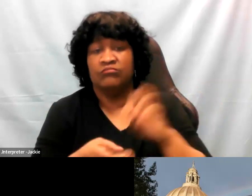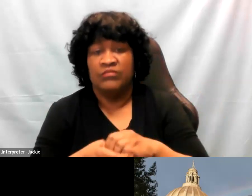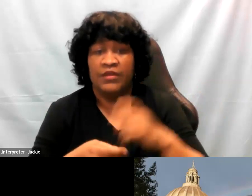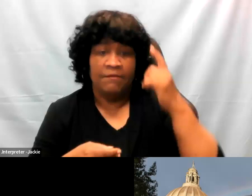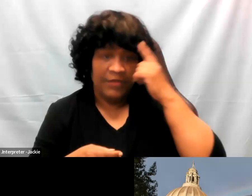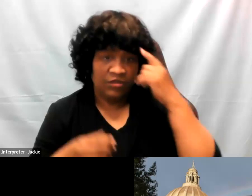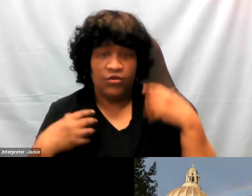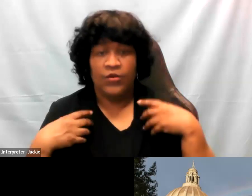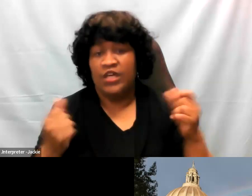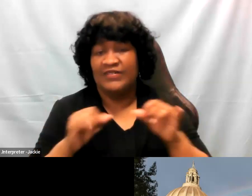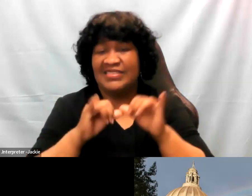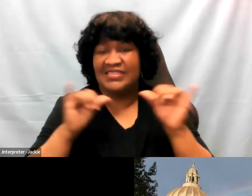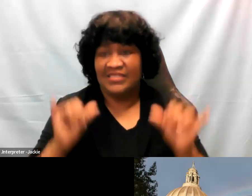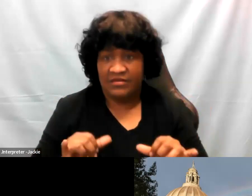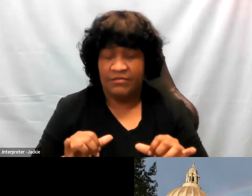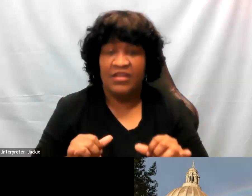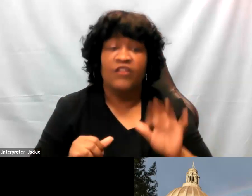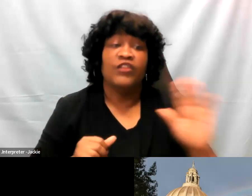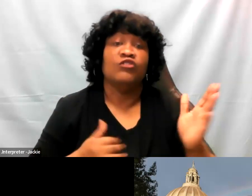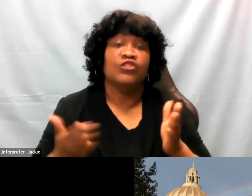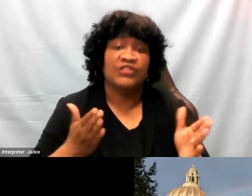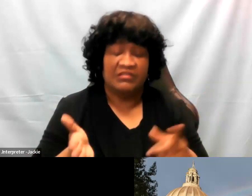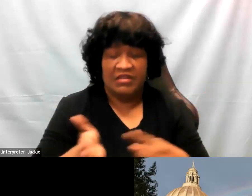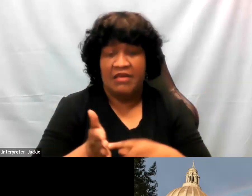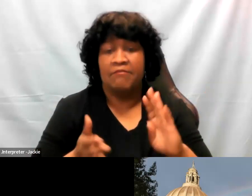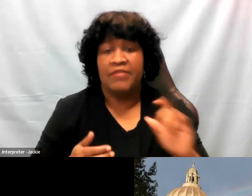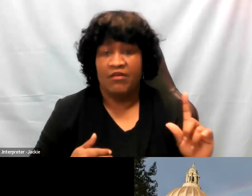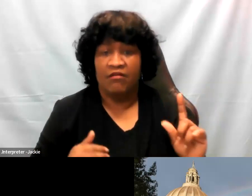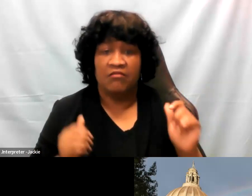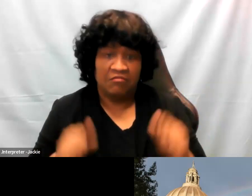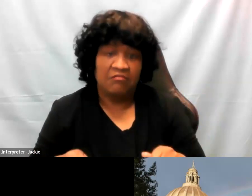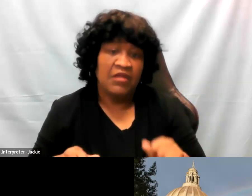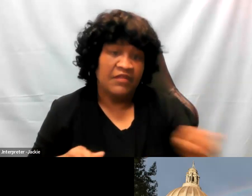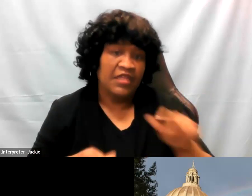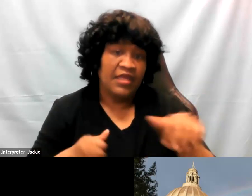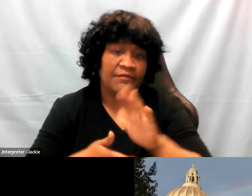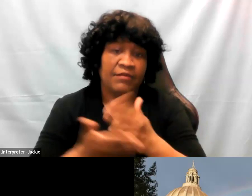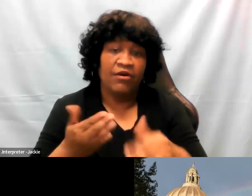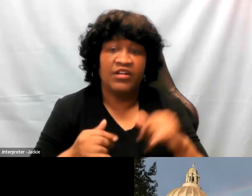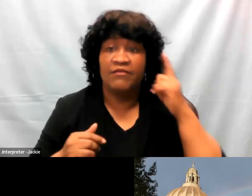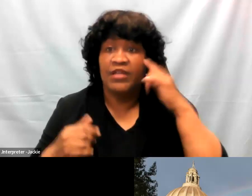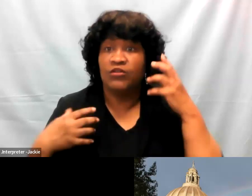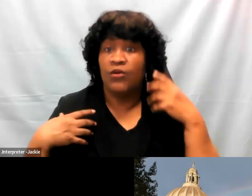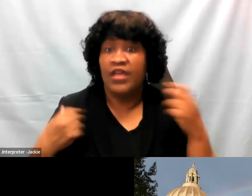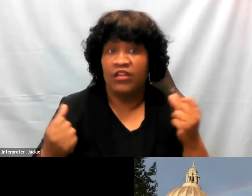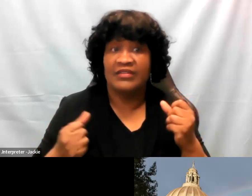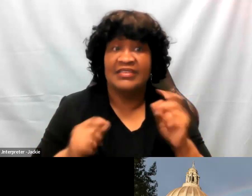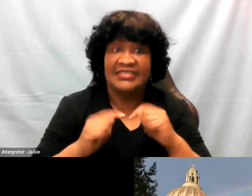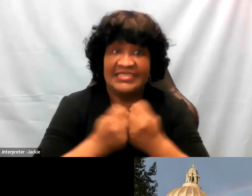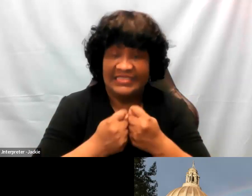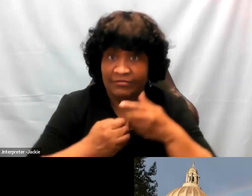health system. So their services can be billed and they can be part of mental health teams moving forward.